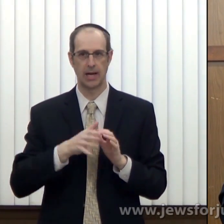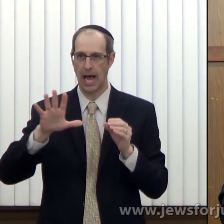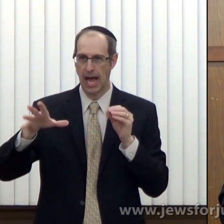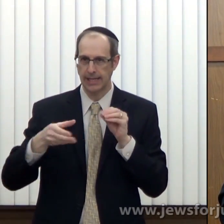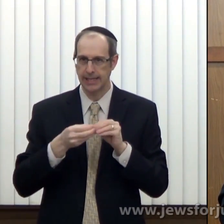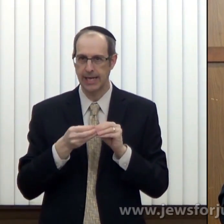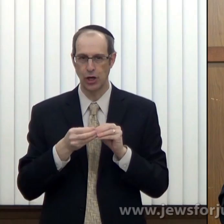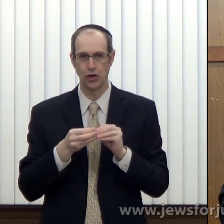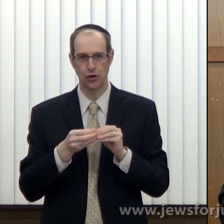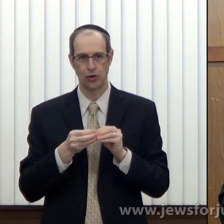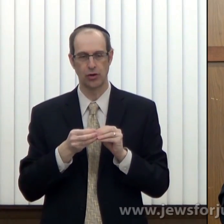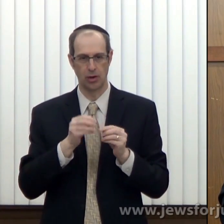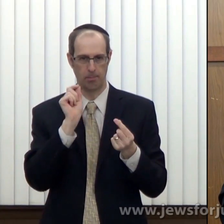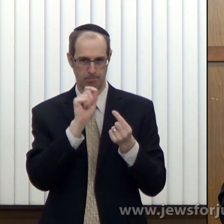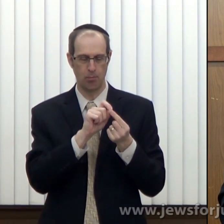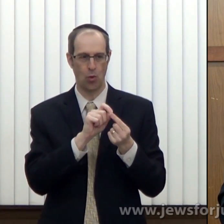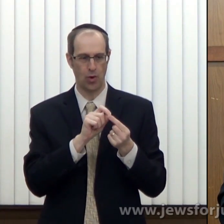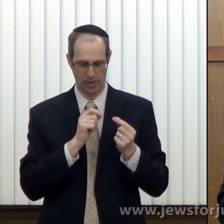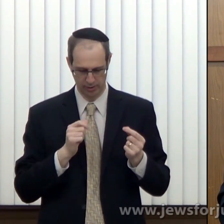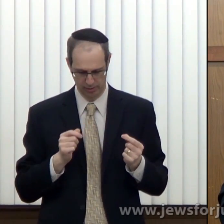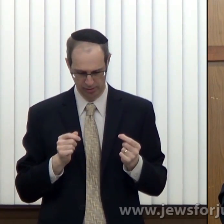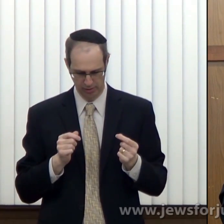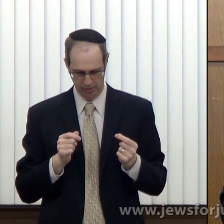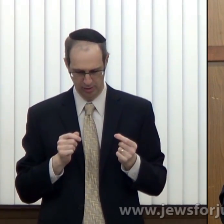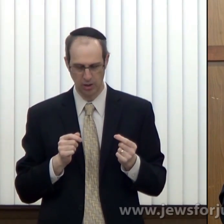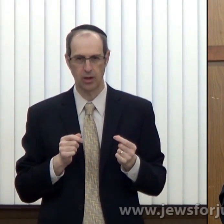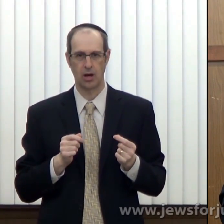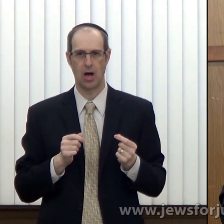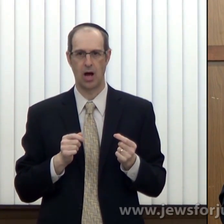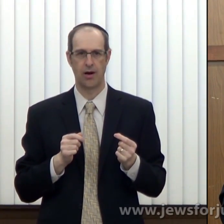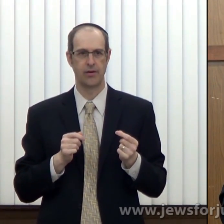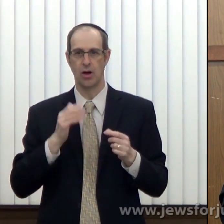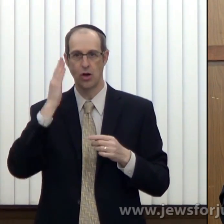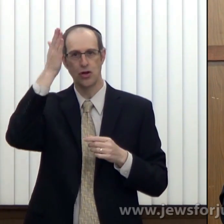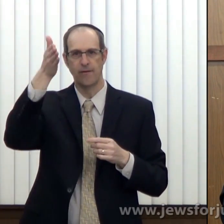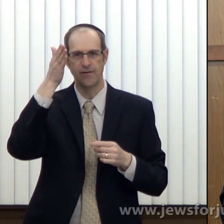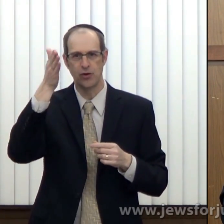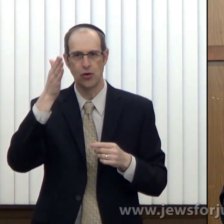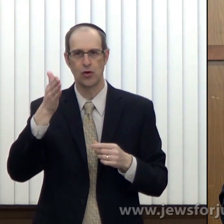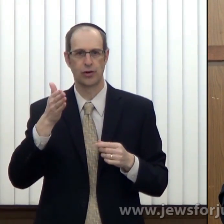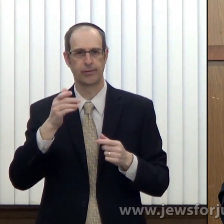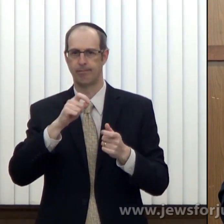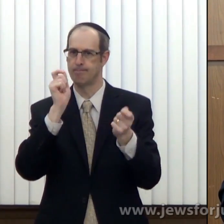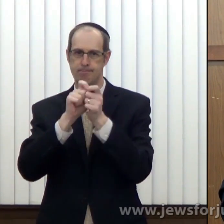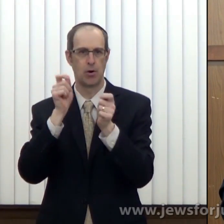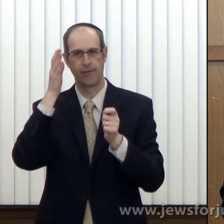additional element of what this paradise will look like.